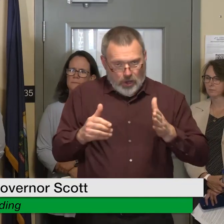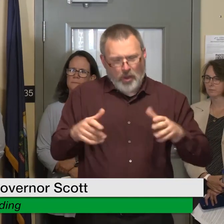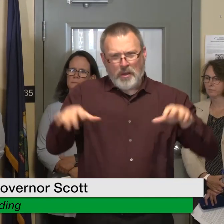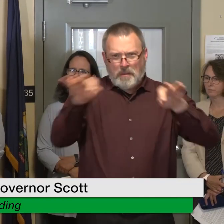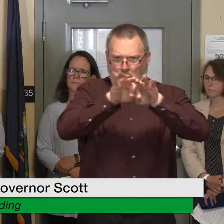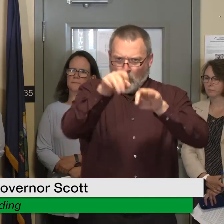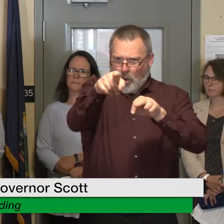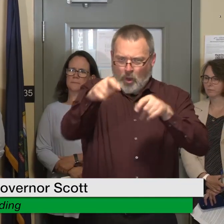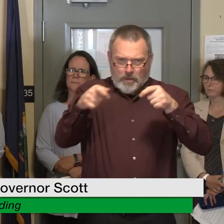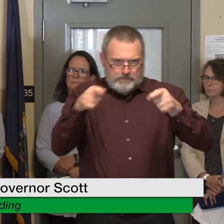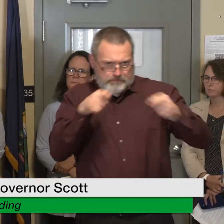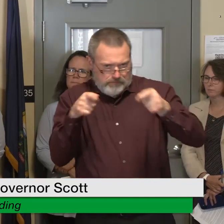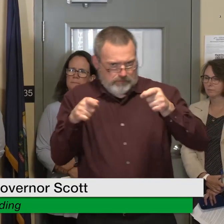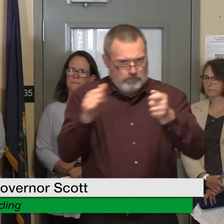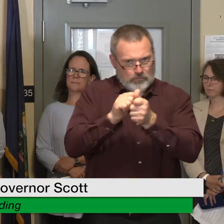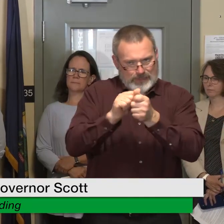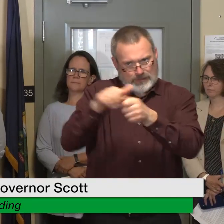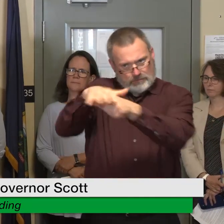your community to us.